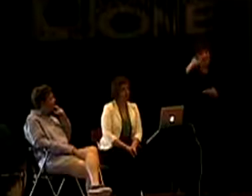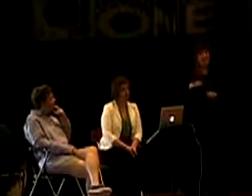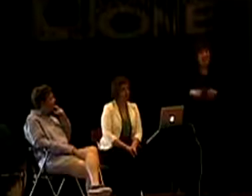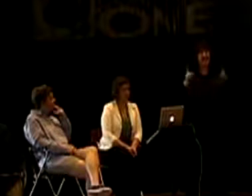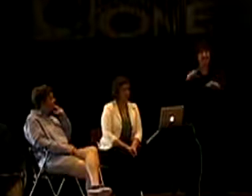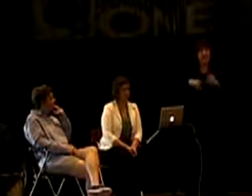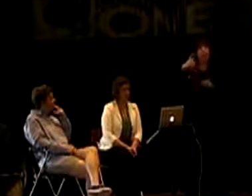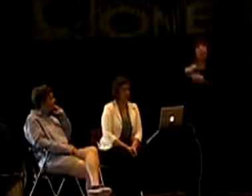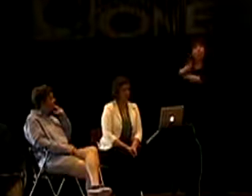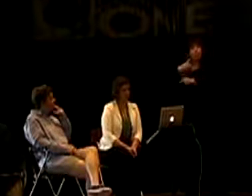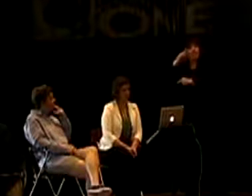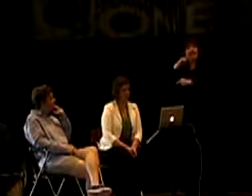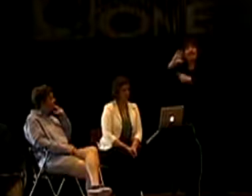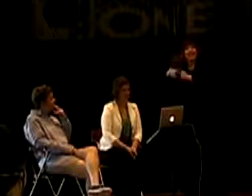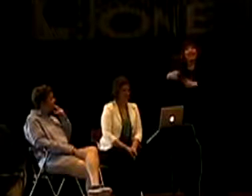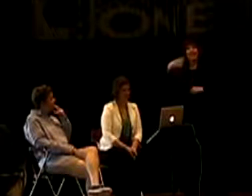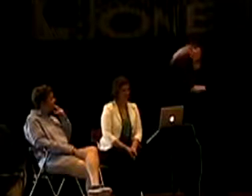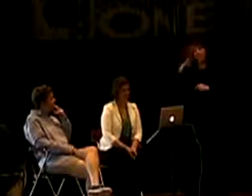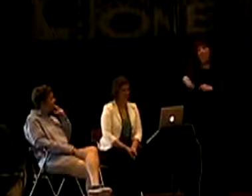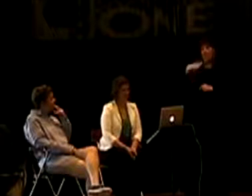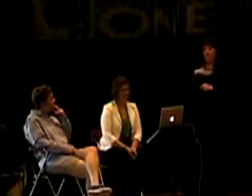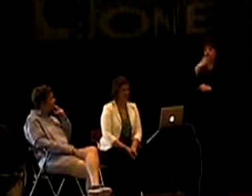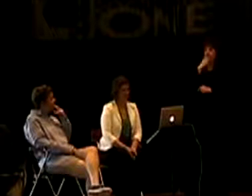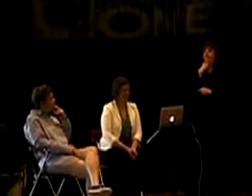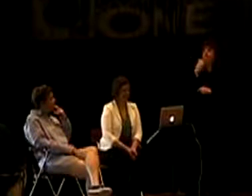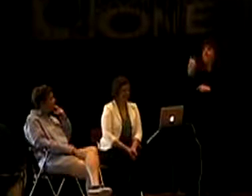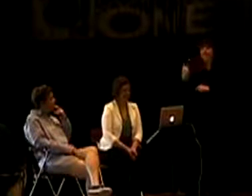I made Nick and her partner Lisa talk to me so